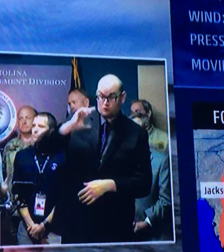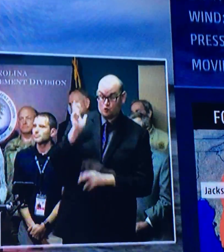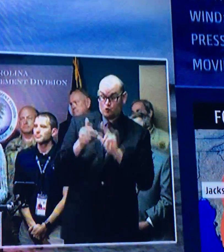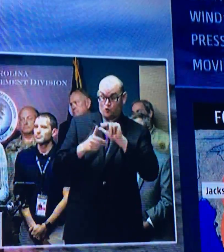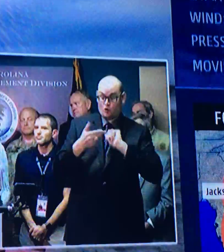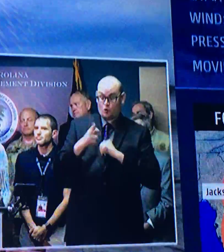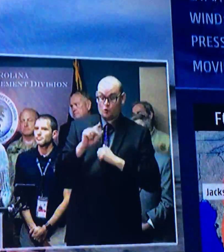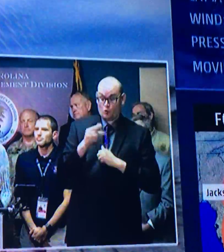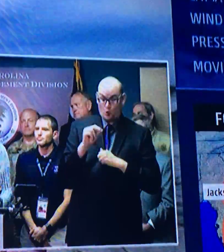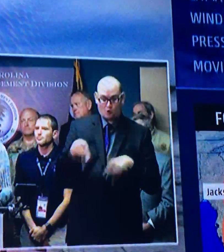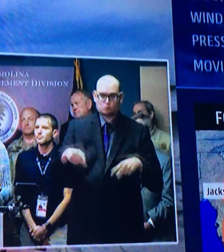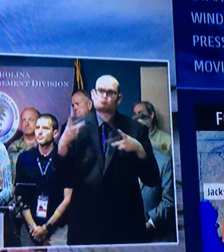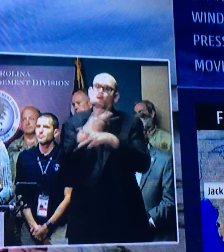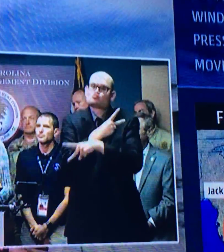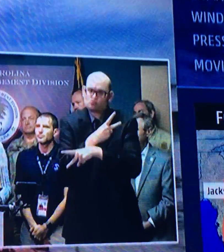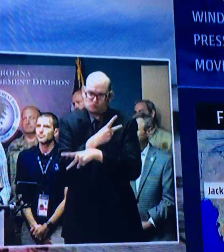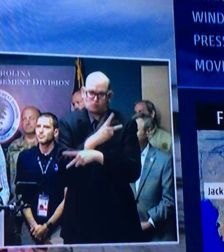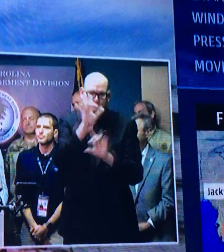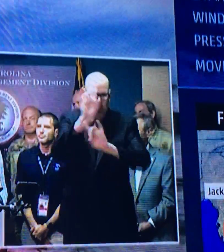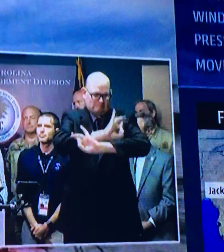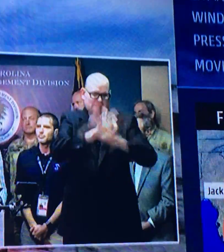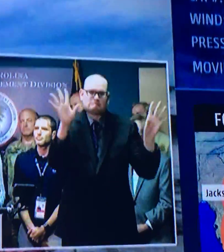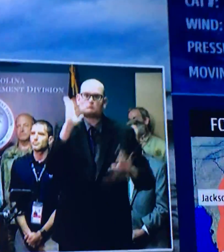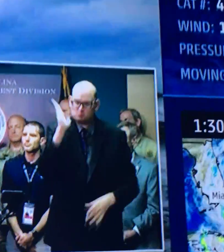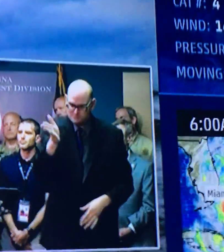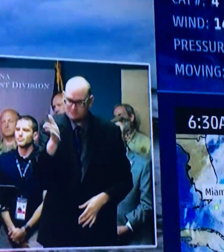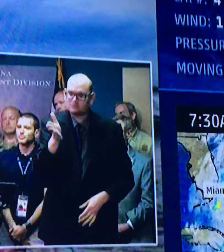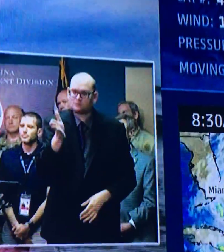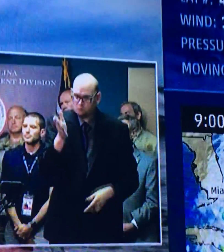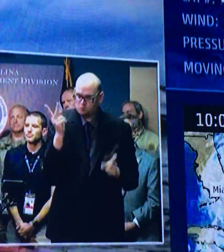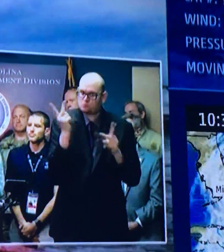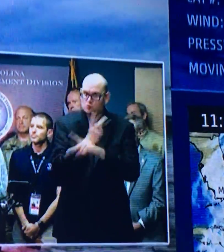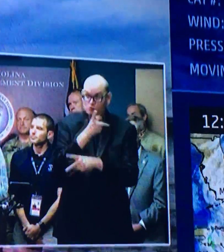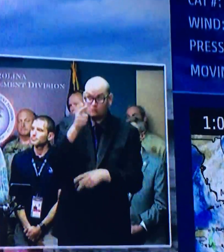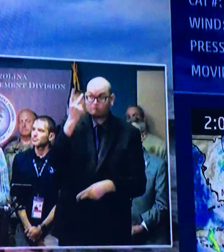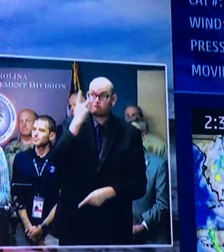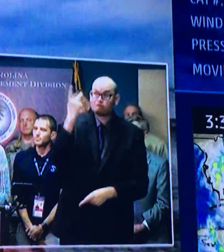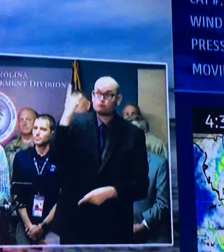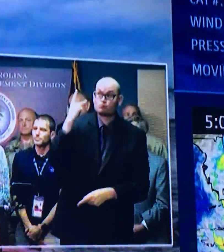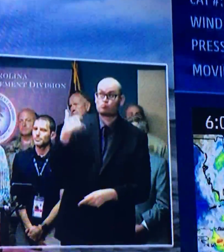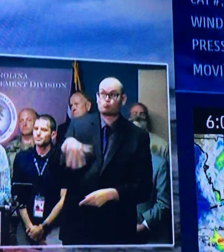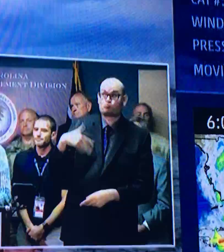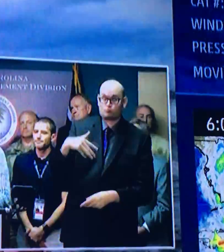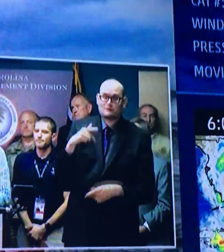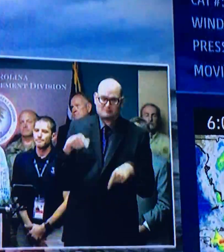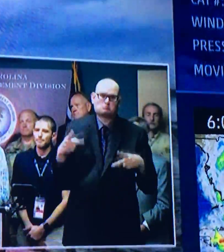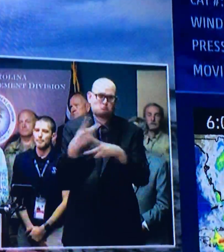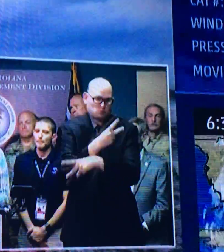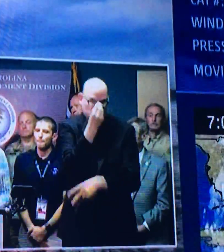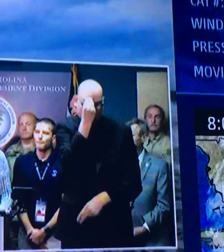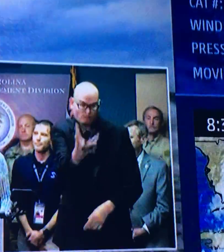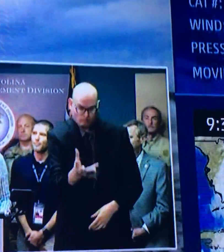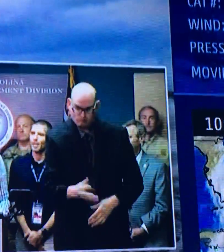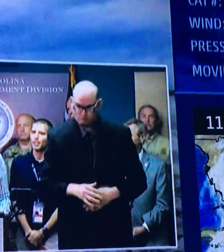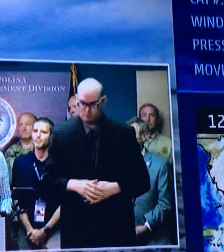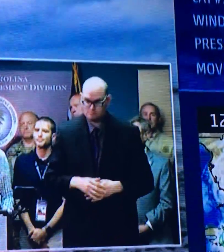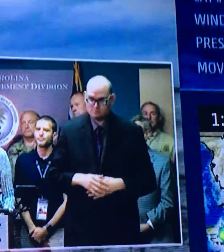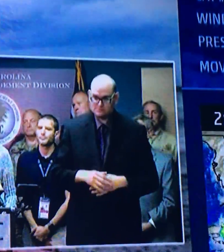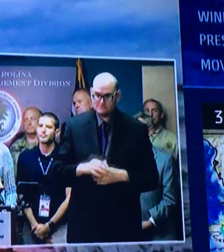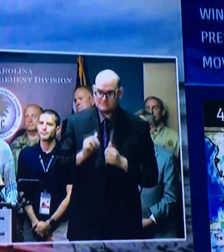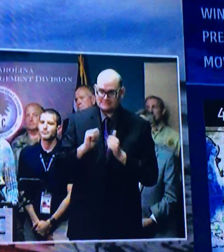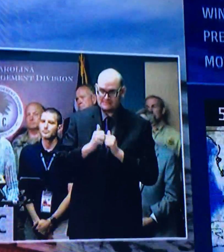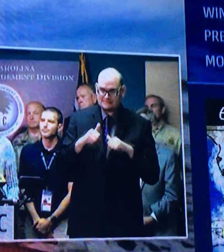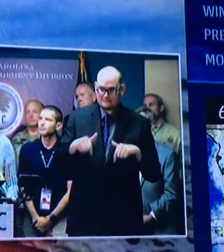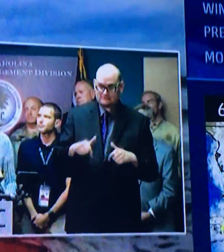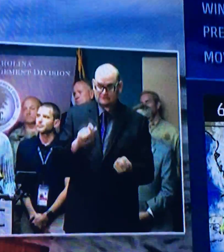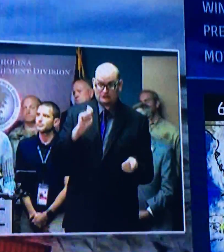rainfall, all of those are factors. So, you know, because of how this has shifted, we've had some changes. First, I want to thank